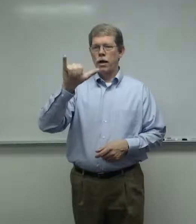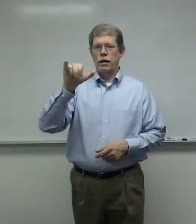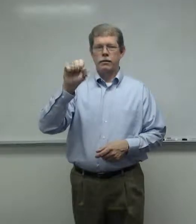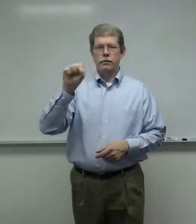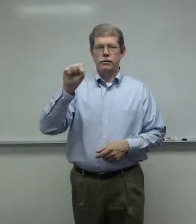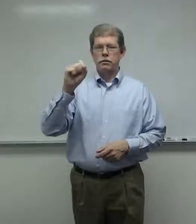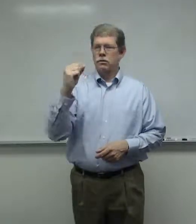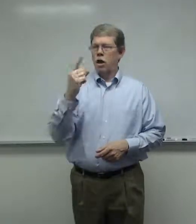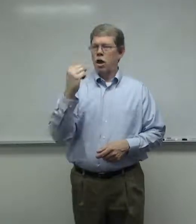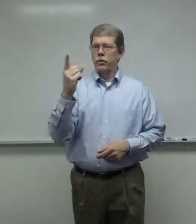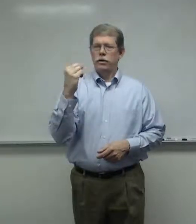always.